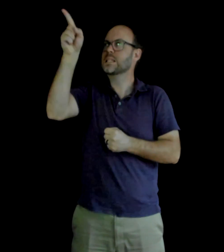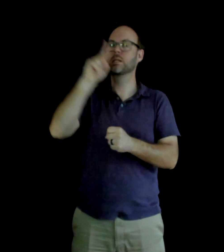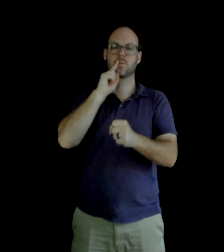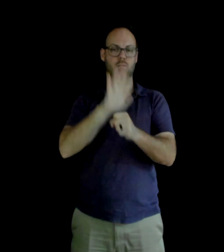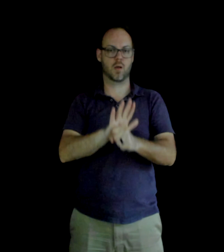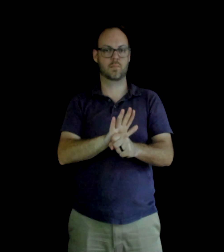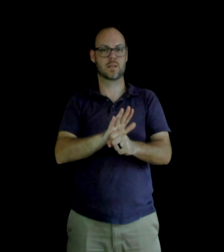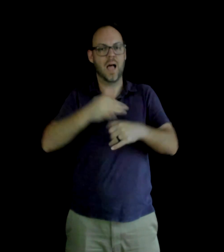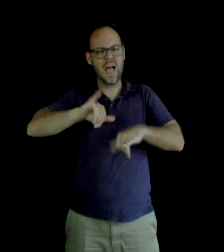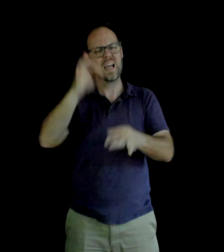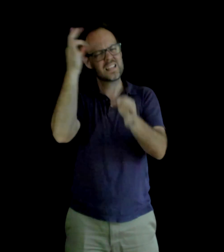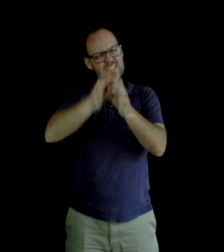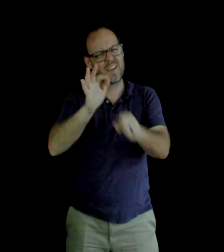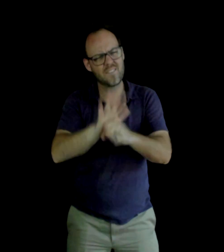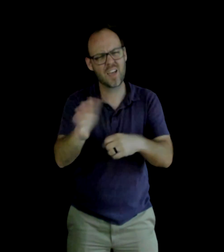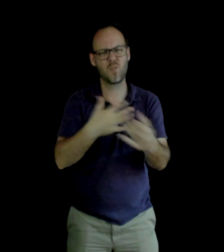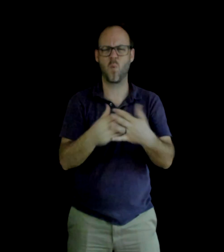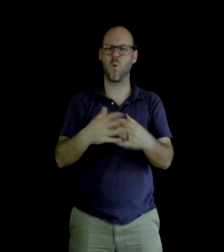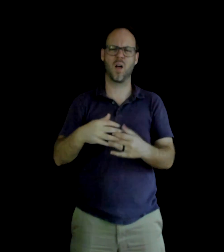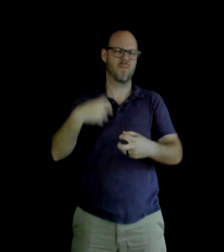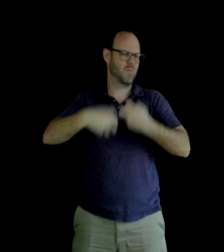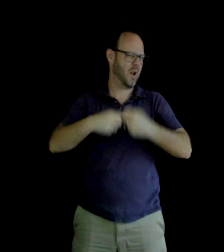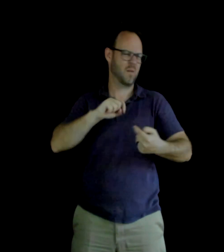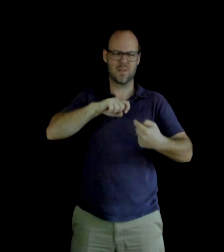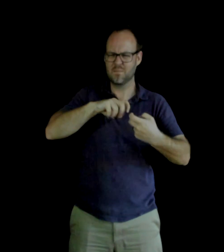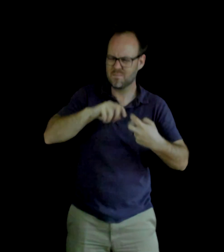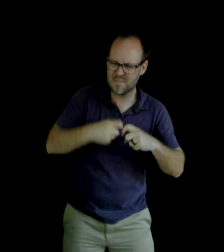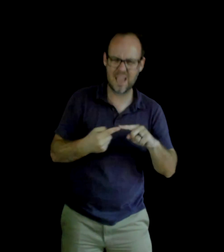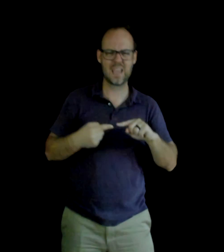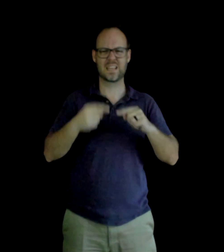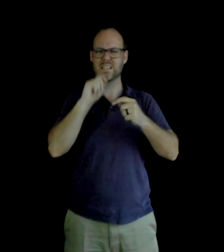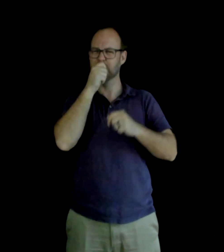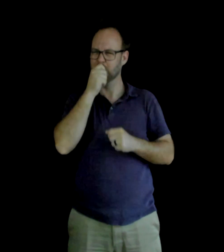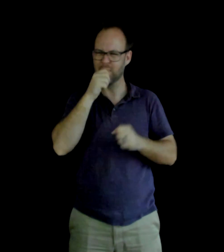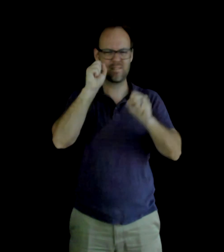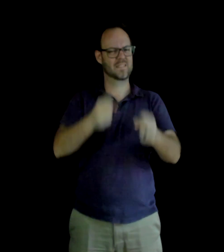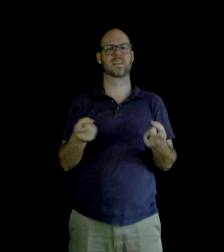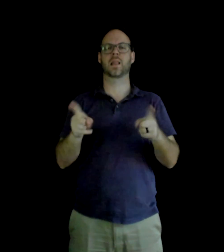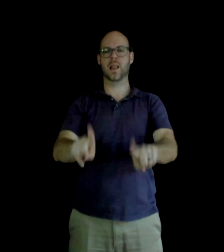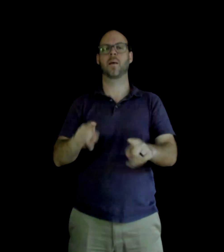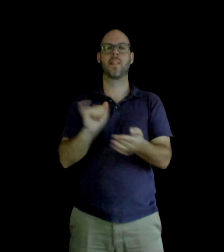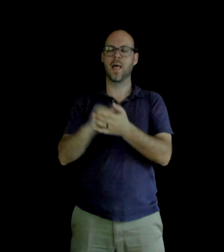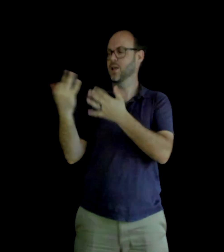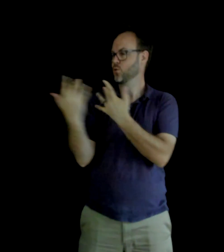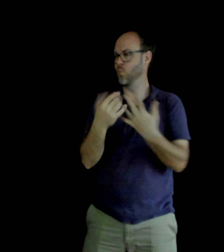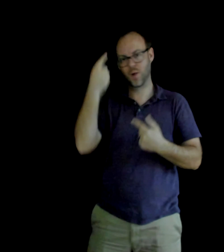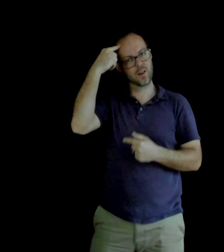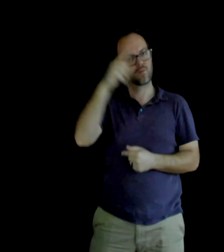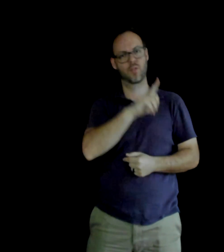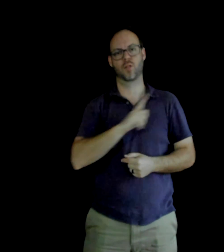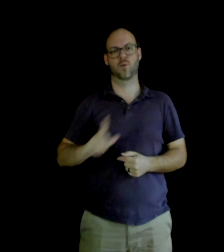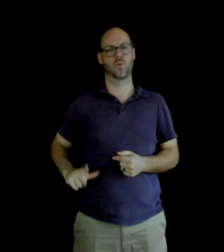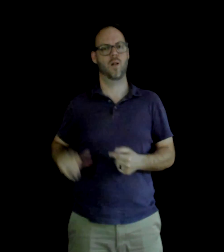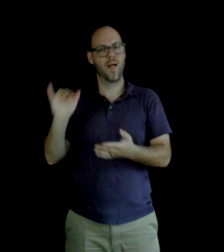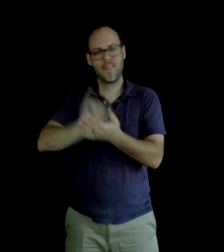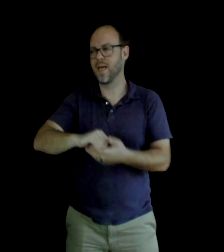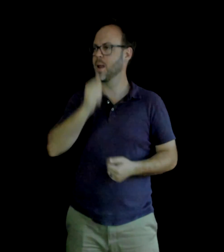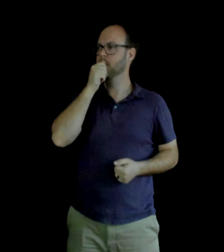remain faithful through whatever the problem, pain, or suffering may be. That's waiting for the Lord.